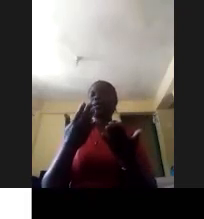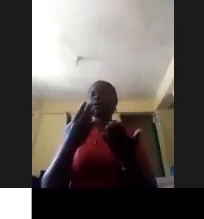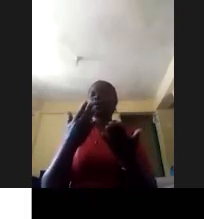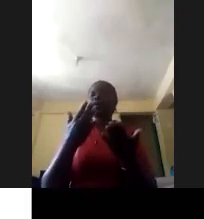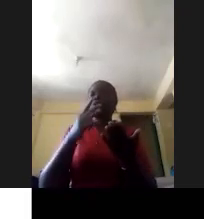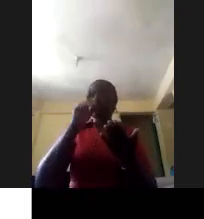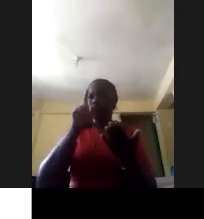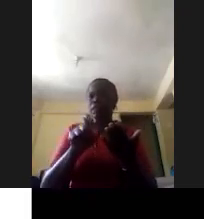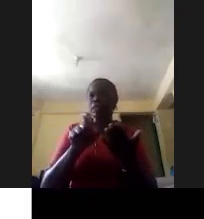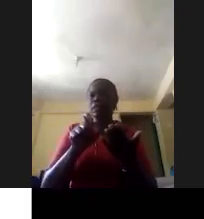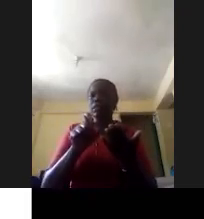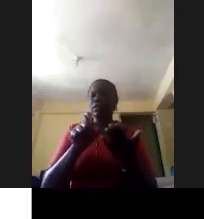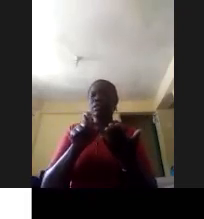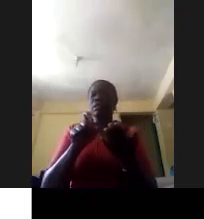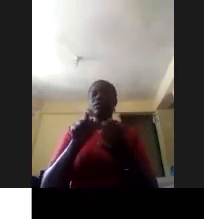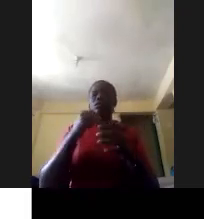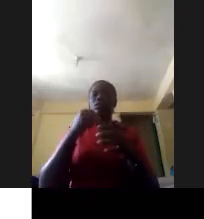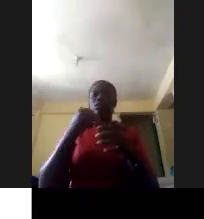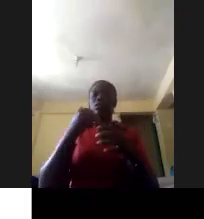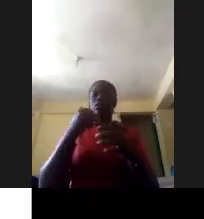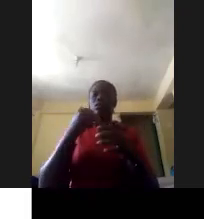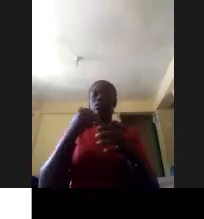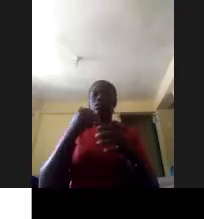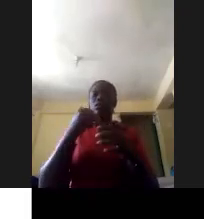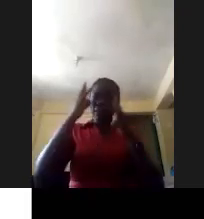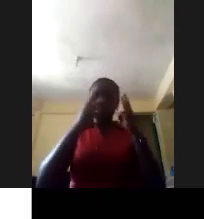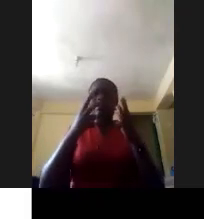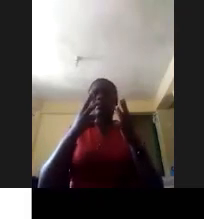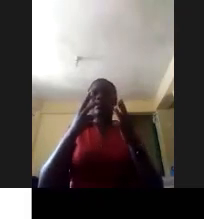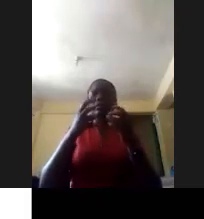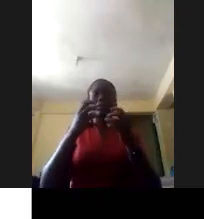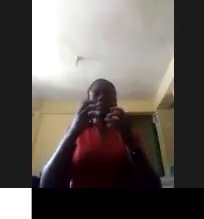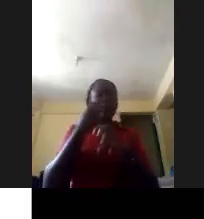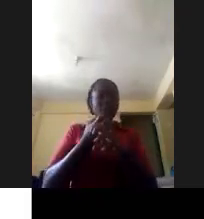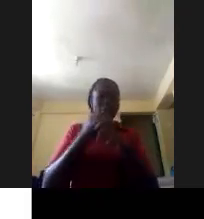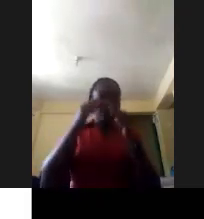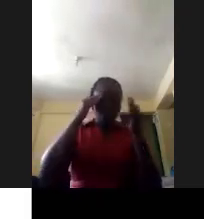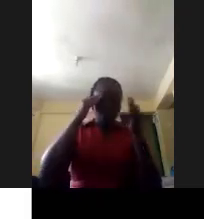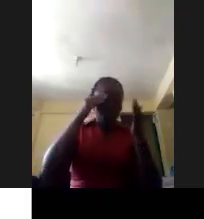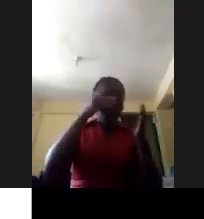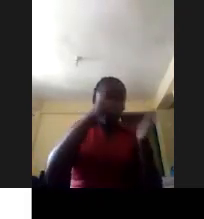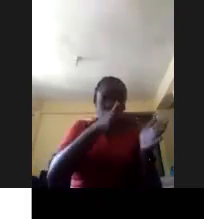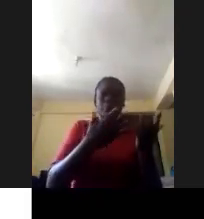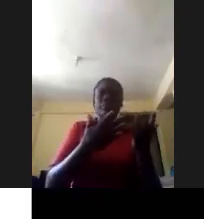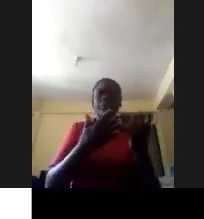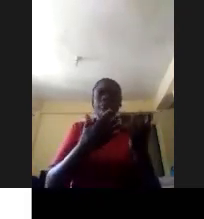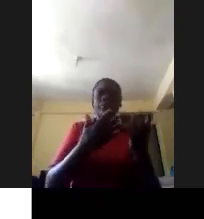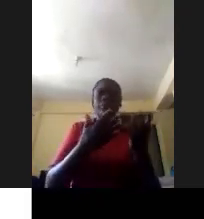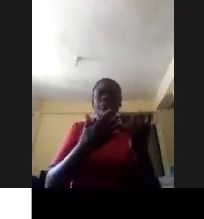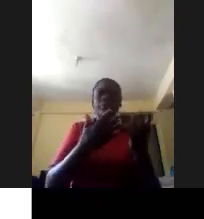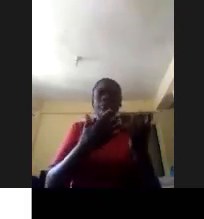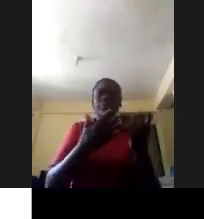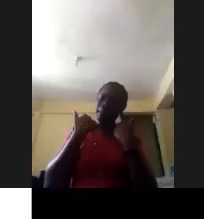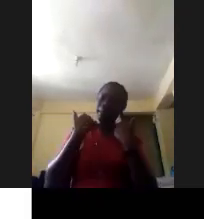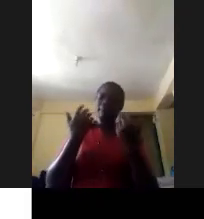sign of anxiety. Mhm. And difficulty concentrating, sleep problems, or having this feeling that, you know,